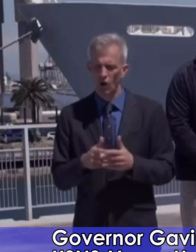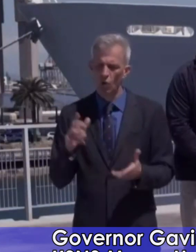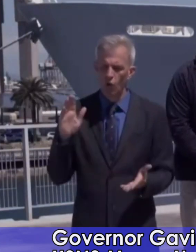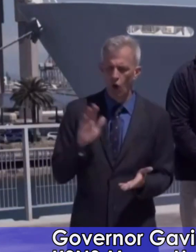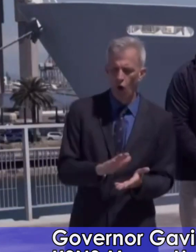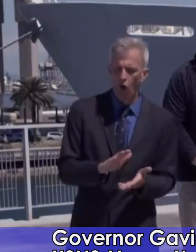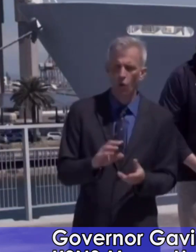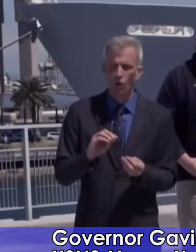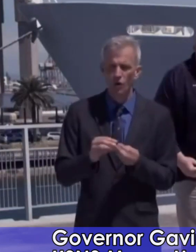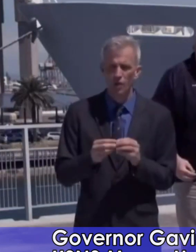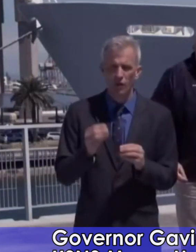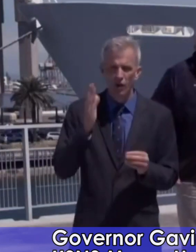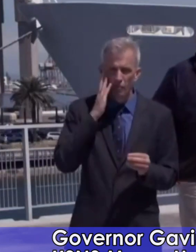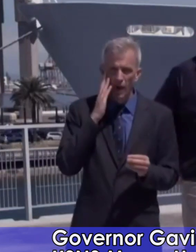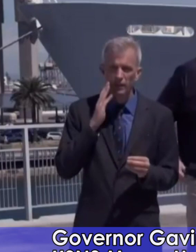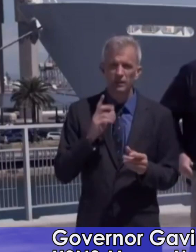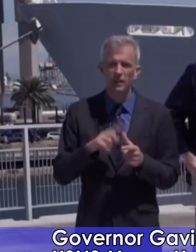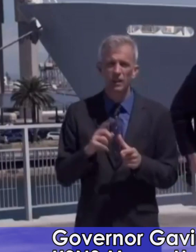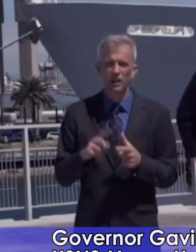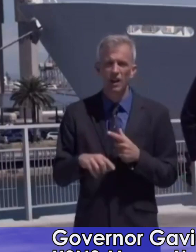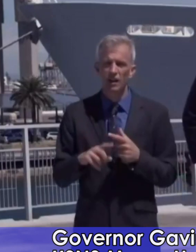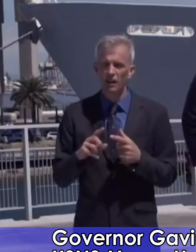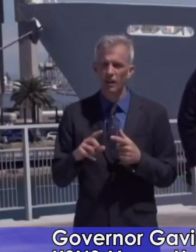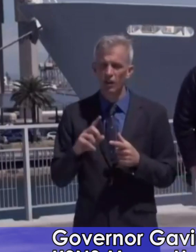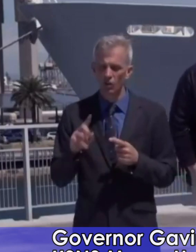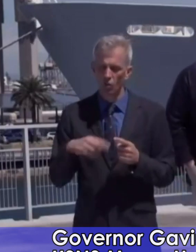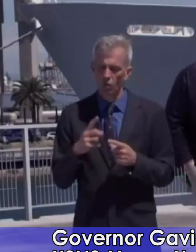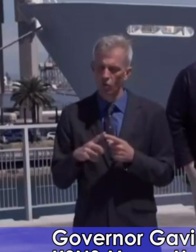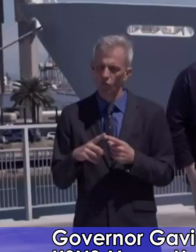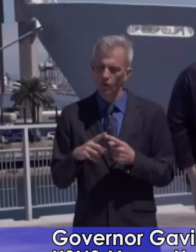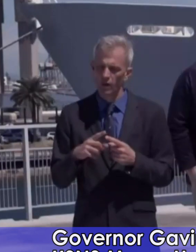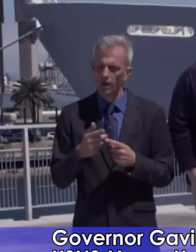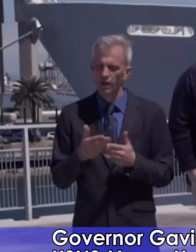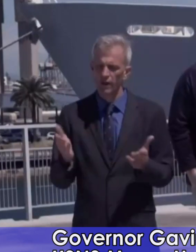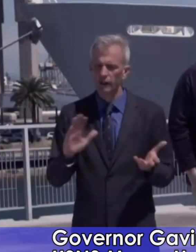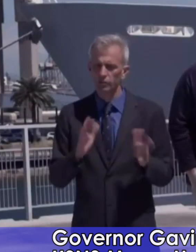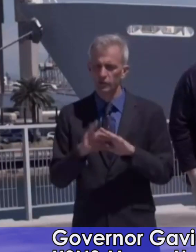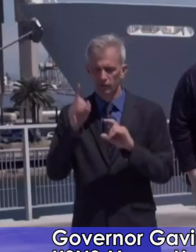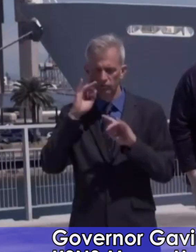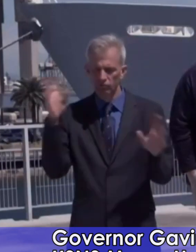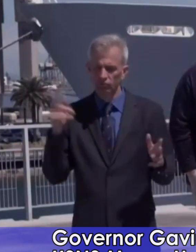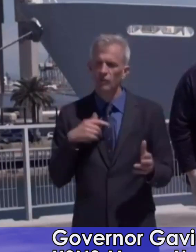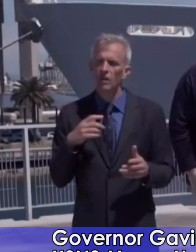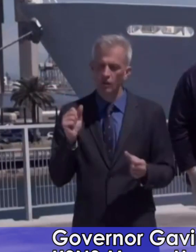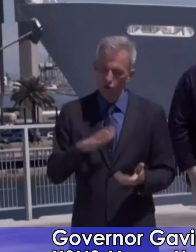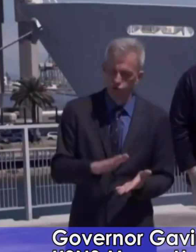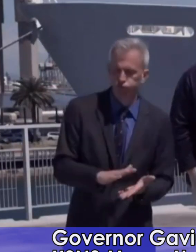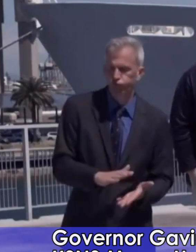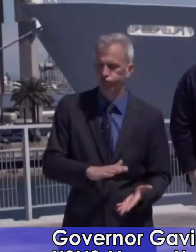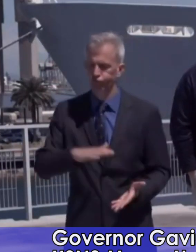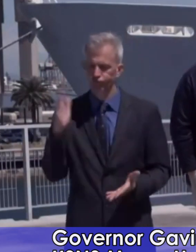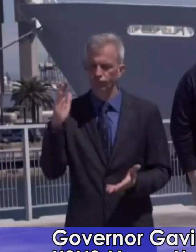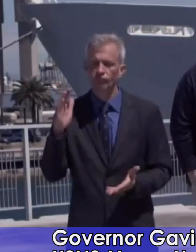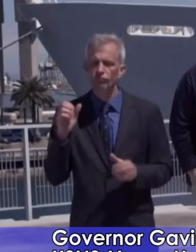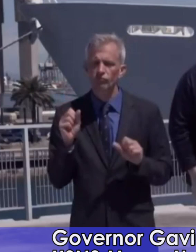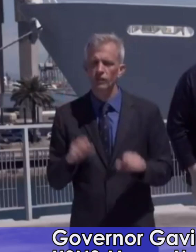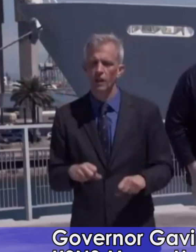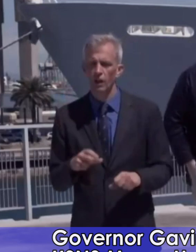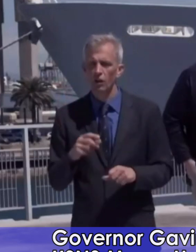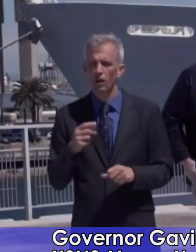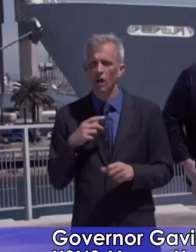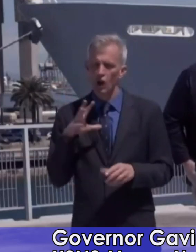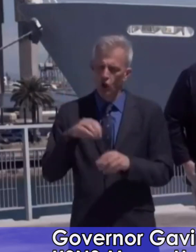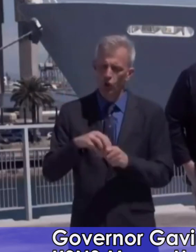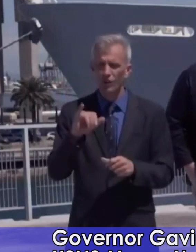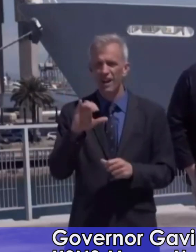beds. In the extreme case, they have the capacity to go higher, including with ICU capacity. We're not looking for ICU